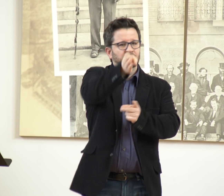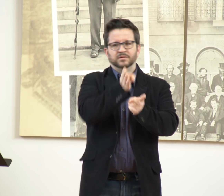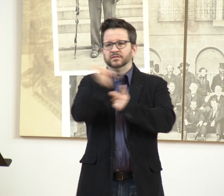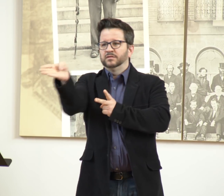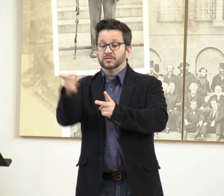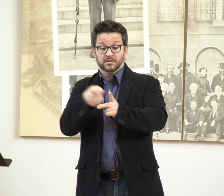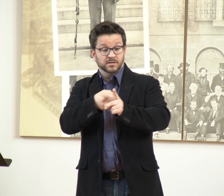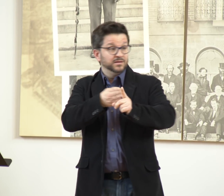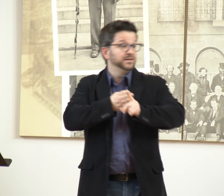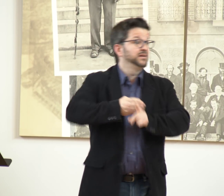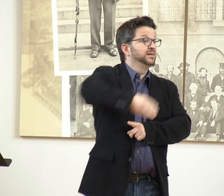Marceau.